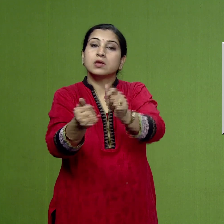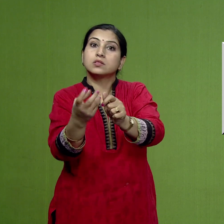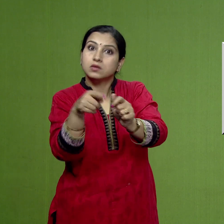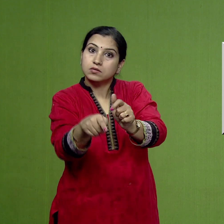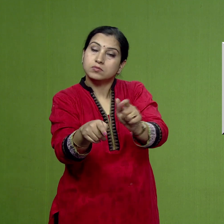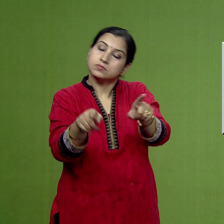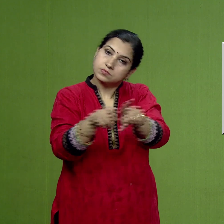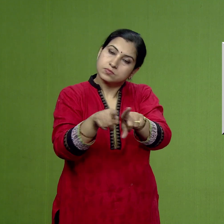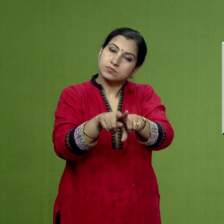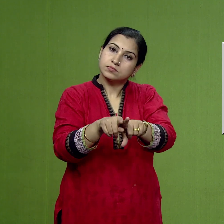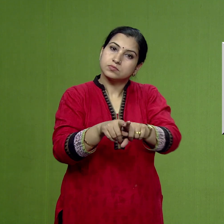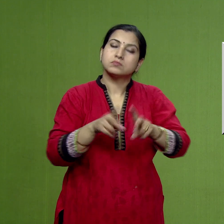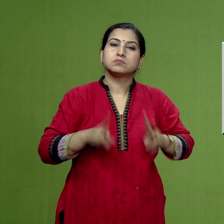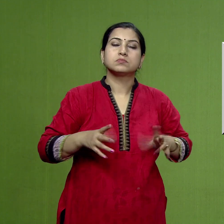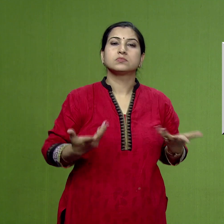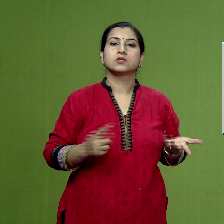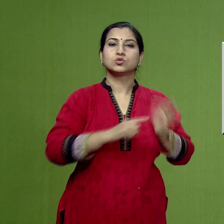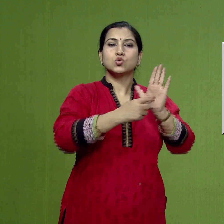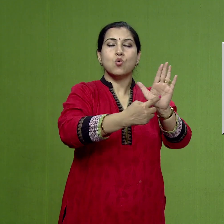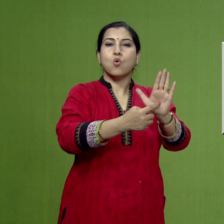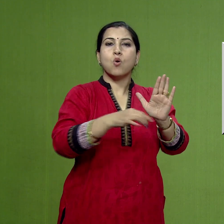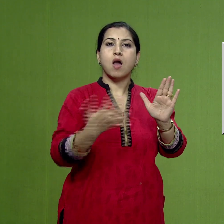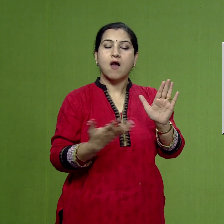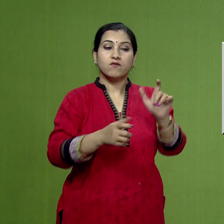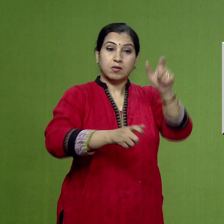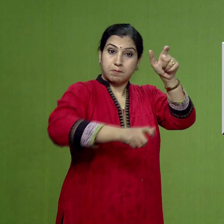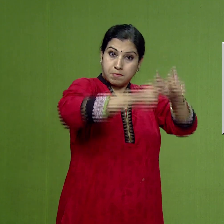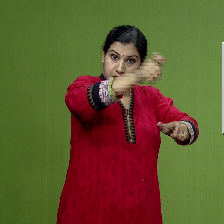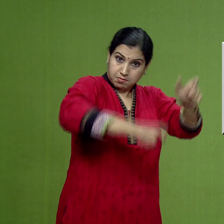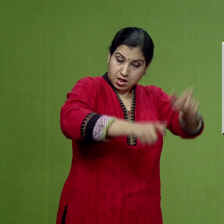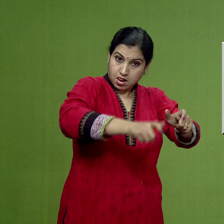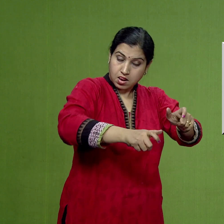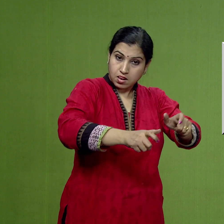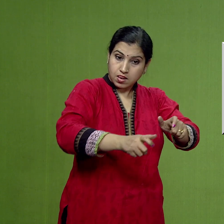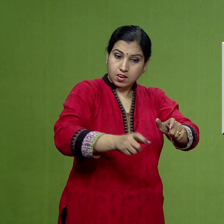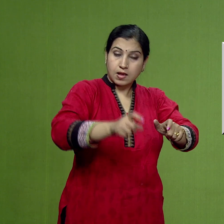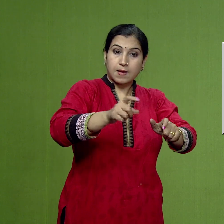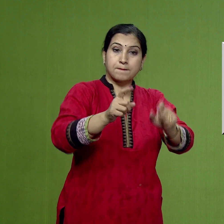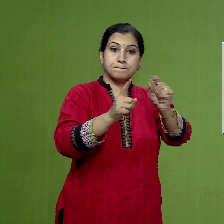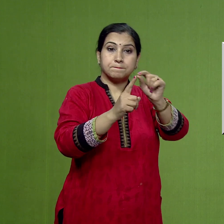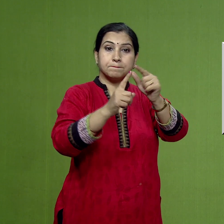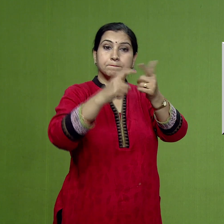It is usually expressed as number of people per square kilometer.